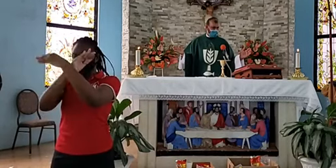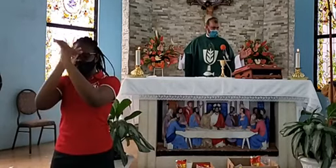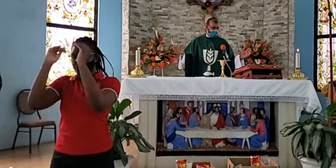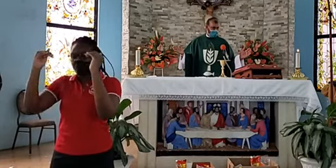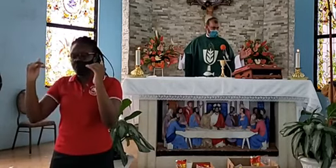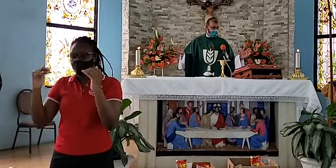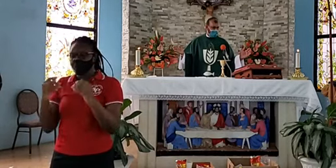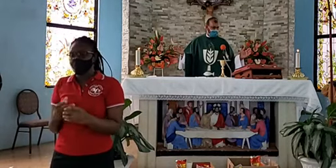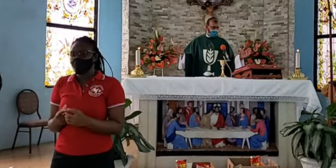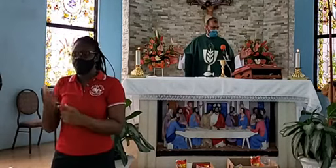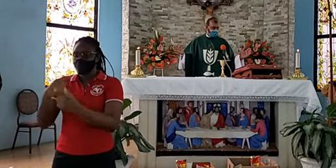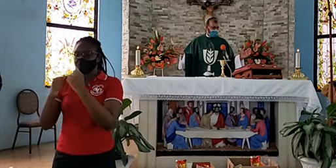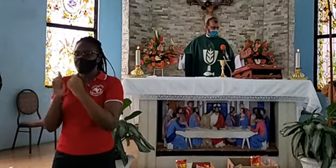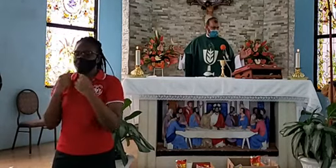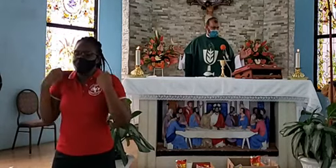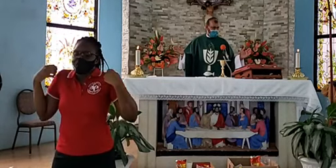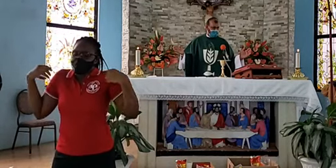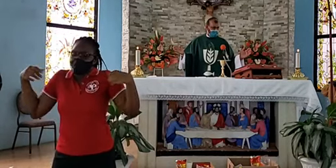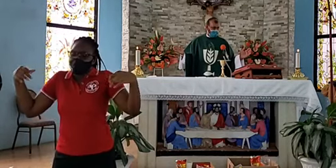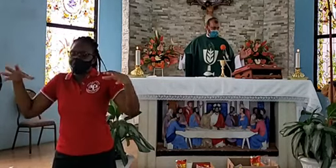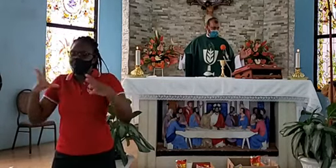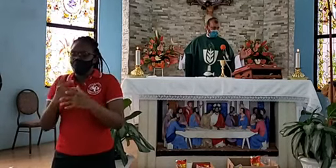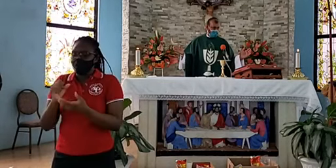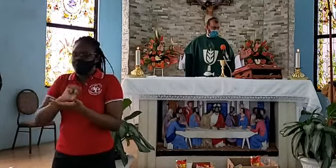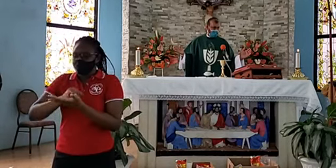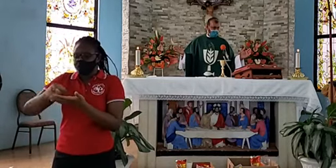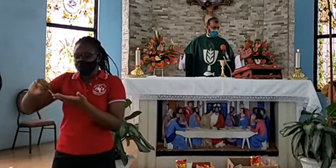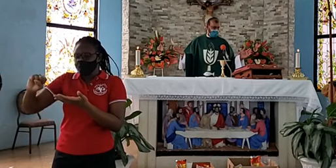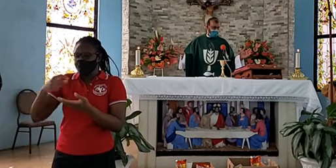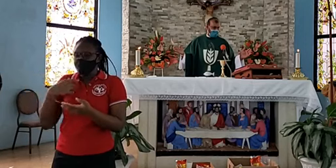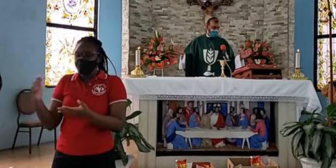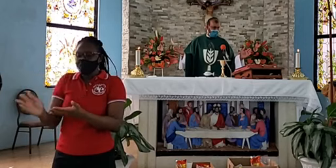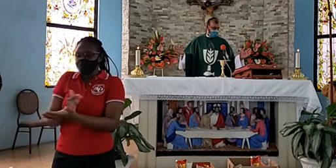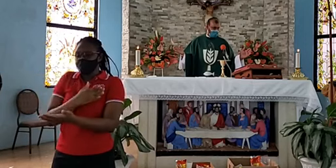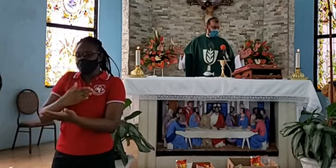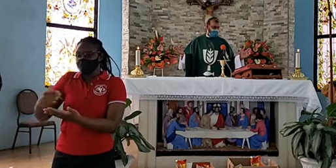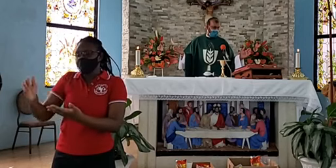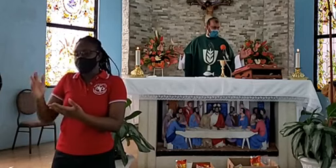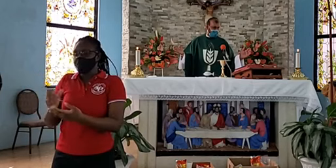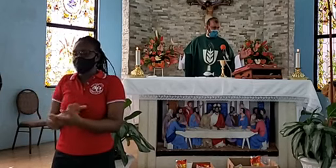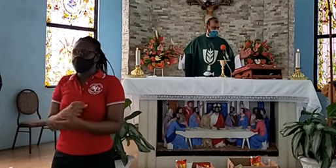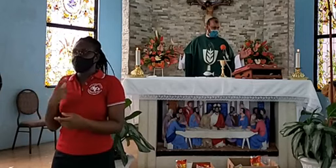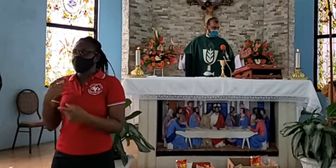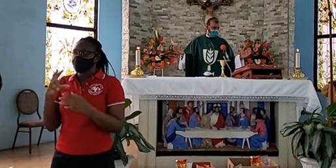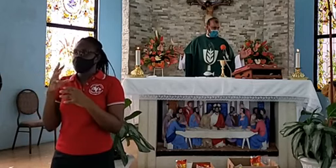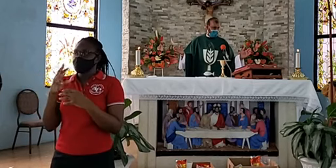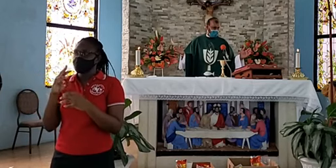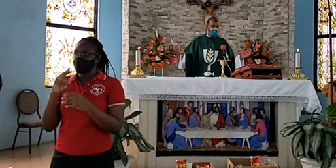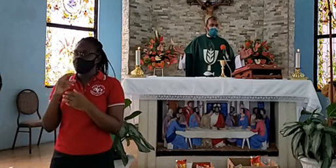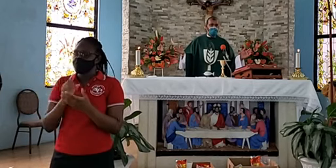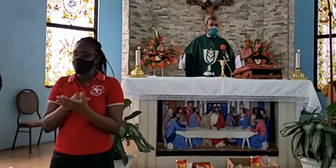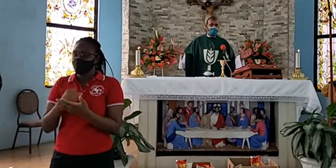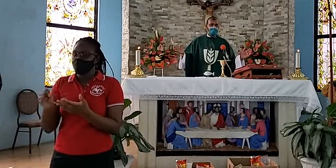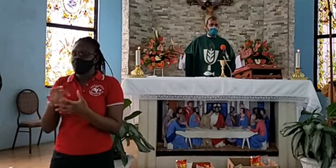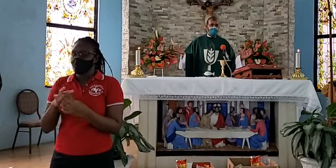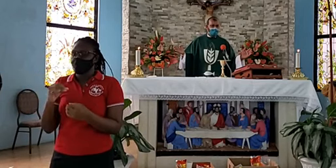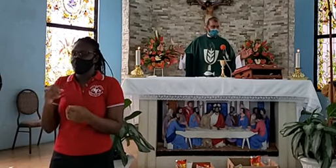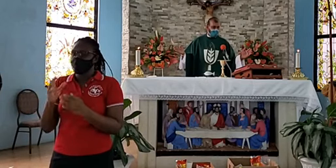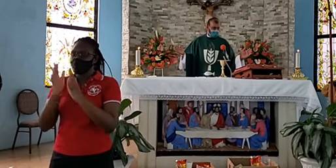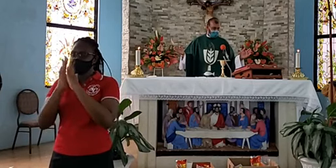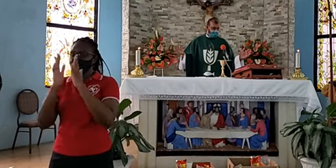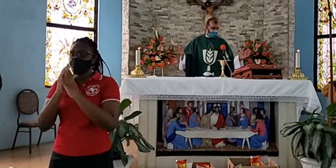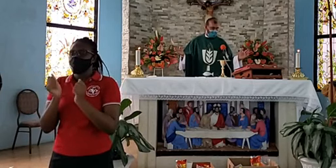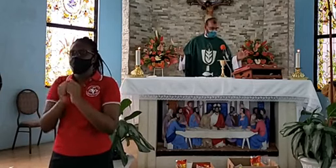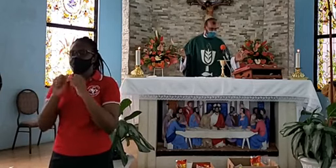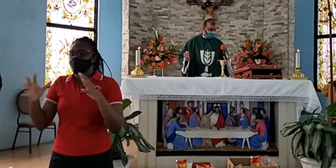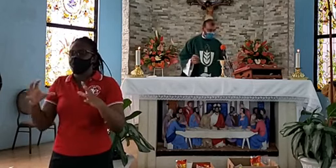the company of angels and saints, we sing the hymn of your praise, as without end we